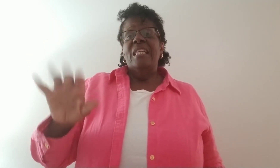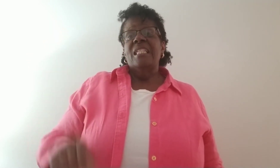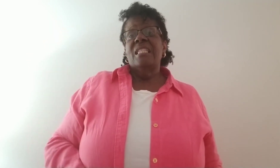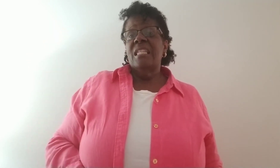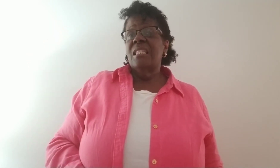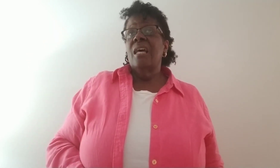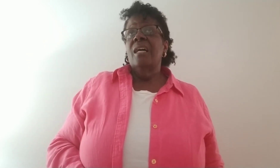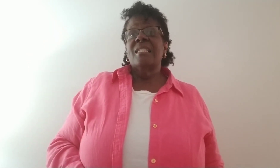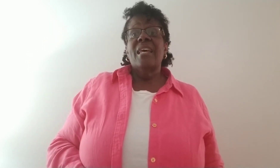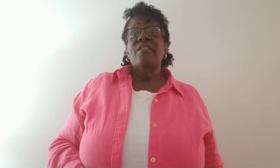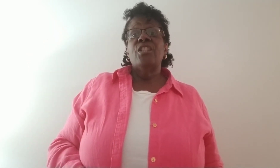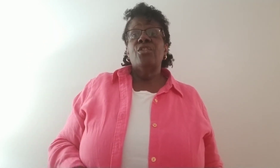95,